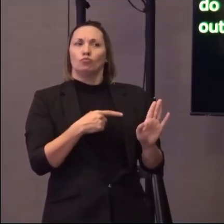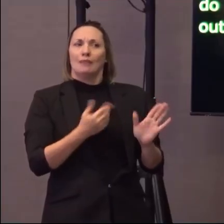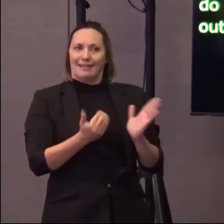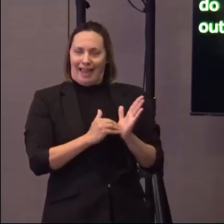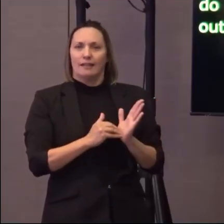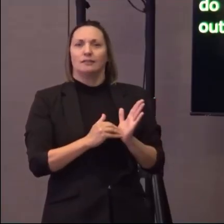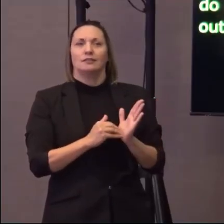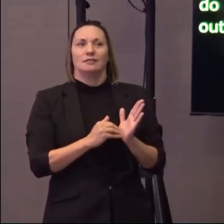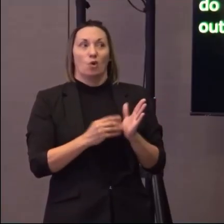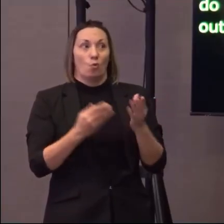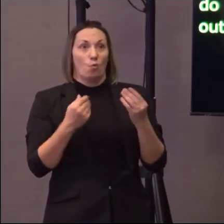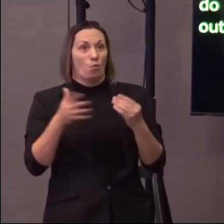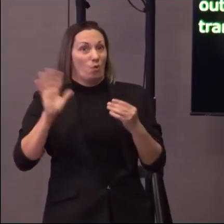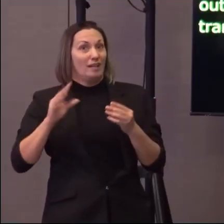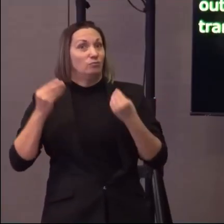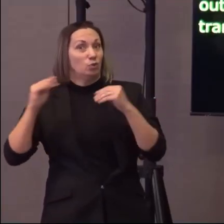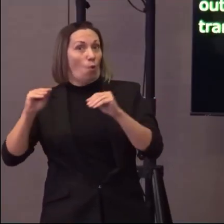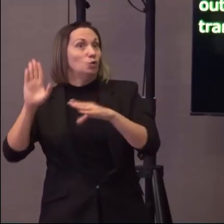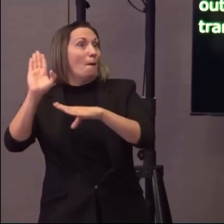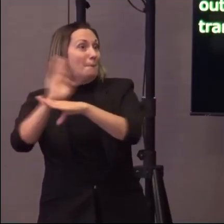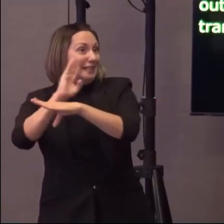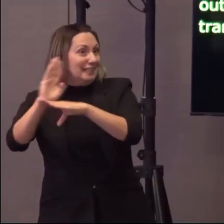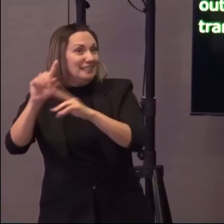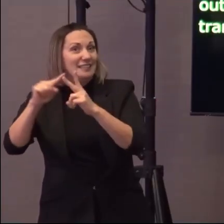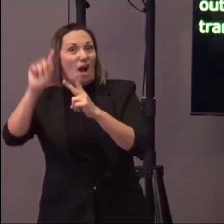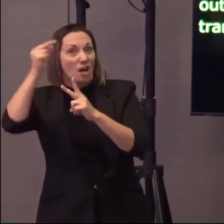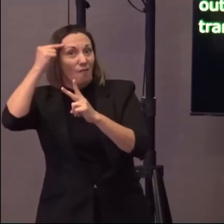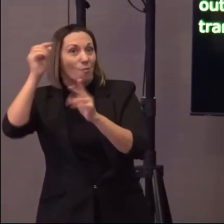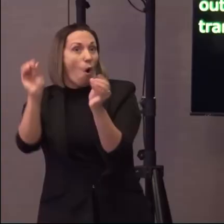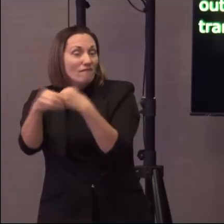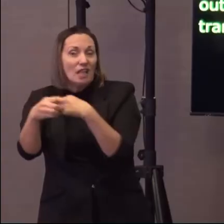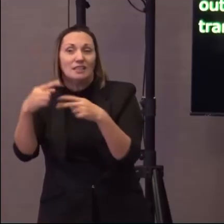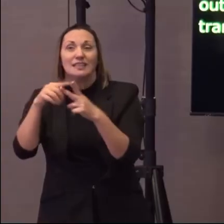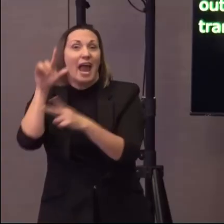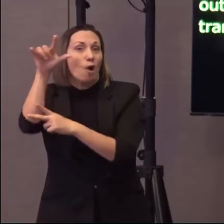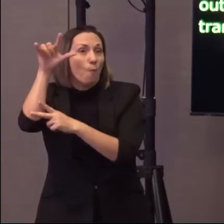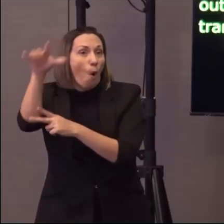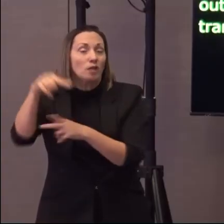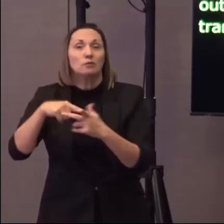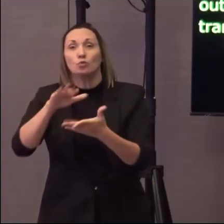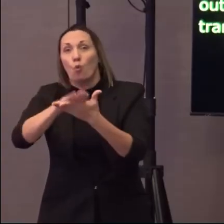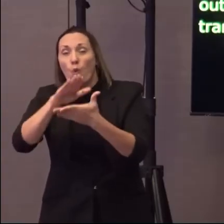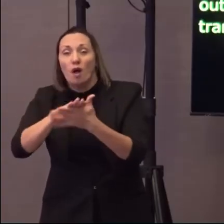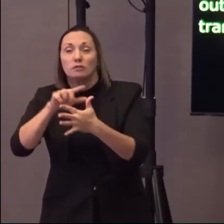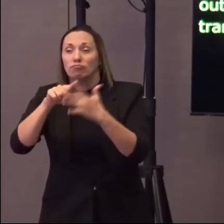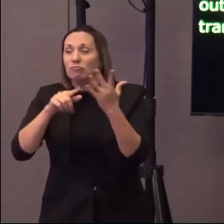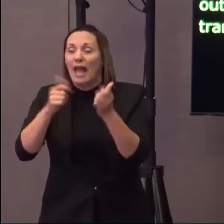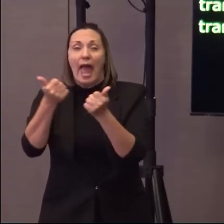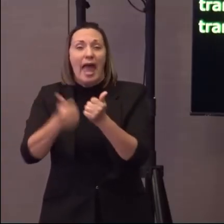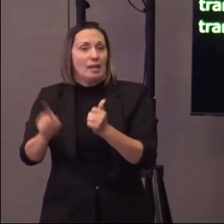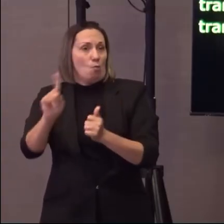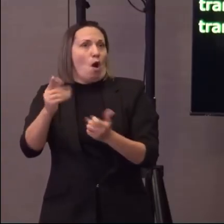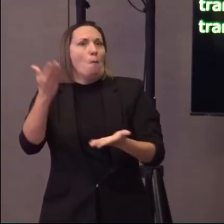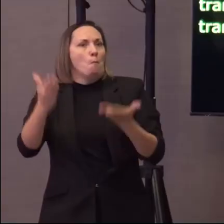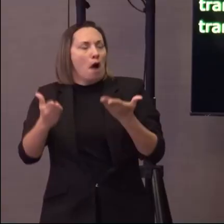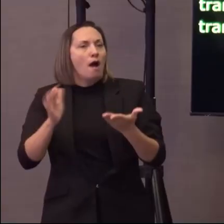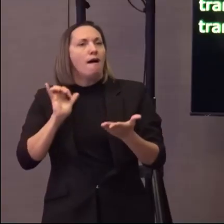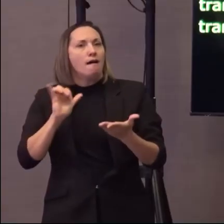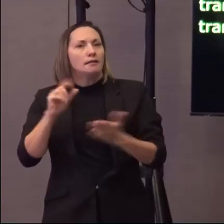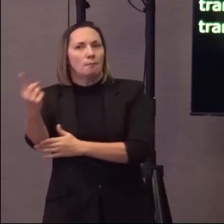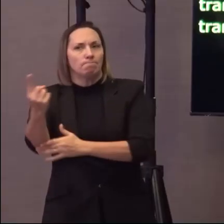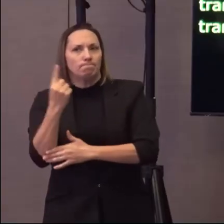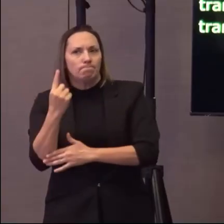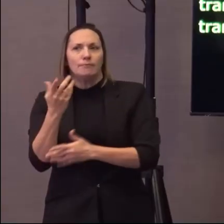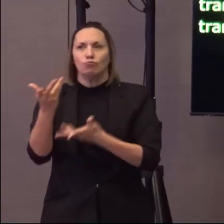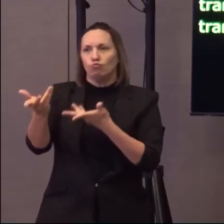We actually sell directly to businesses, government office, airports, schools, anywhere where you may have someone come in and